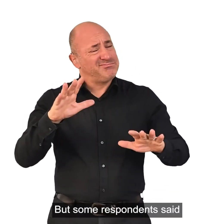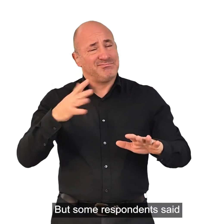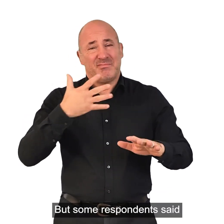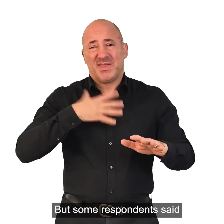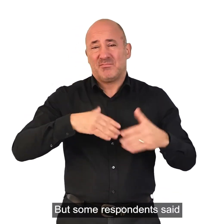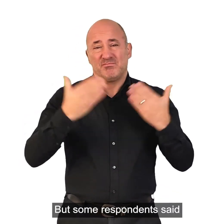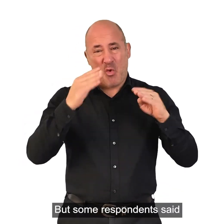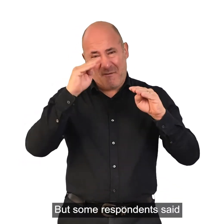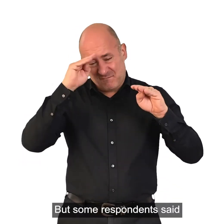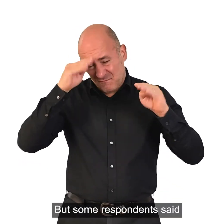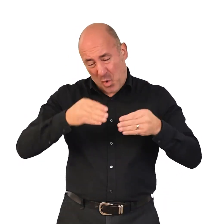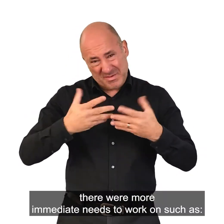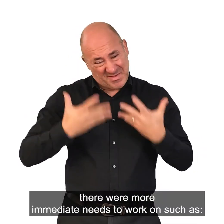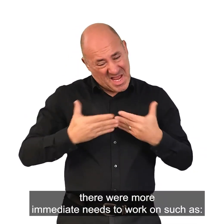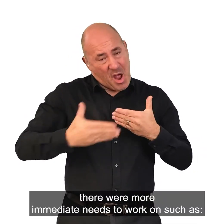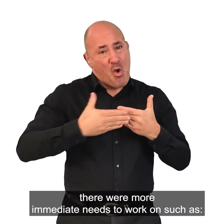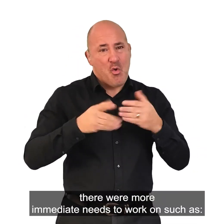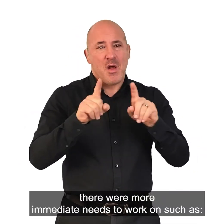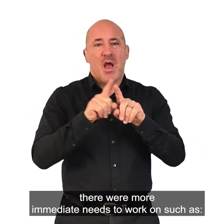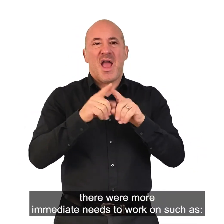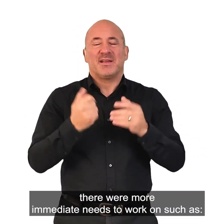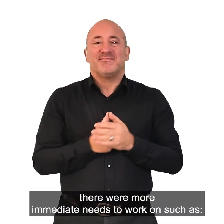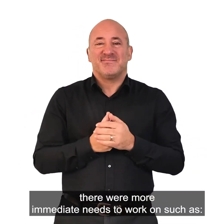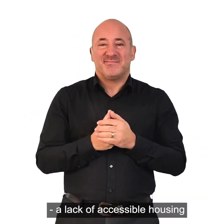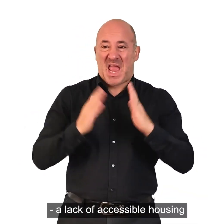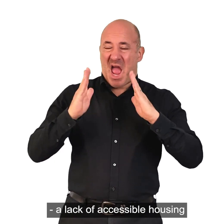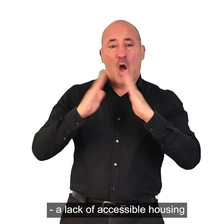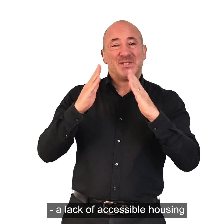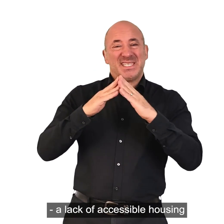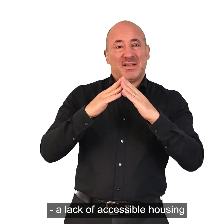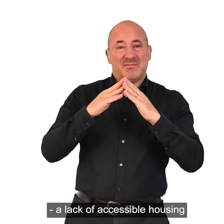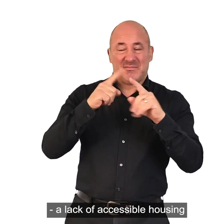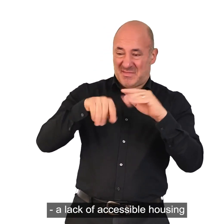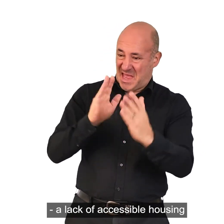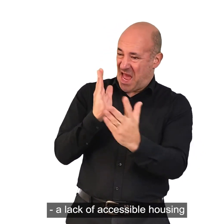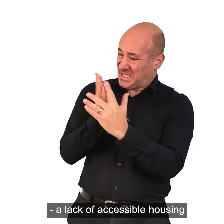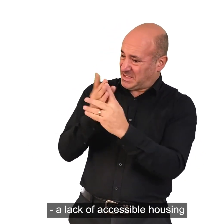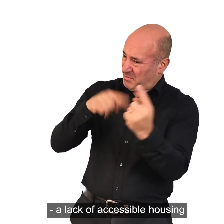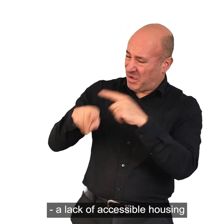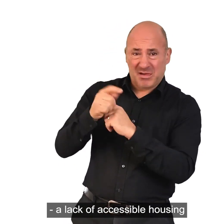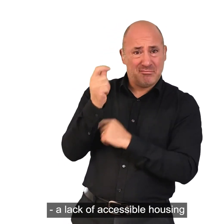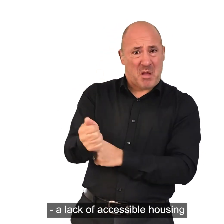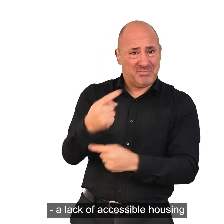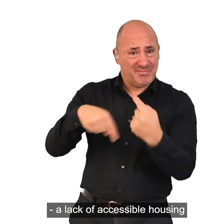But some respondents said there were more immediate needs to work on, such as a lack of accessible